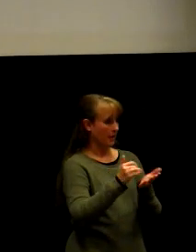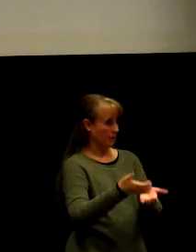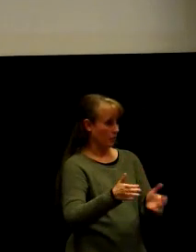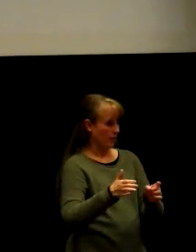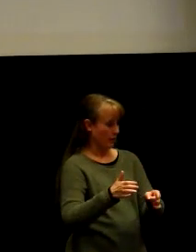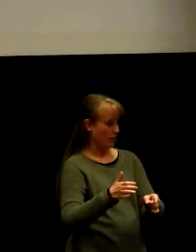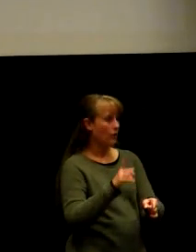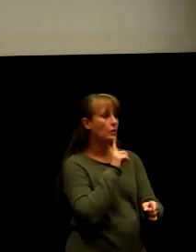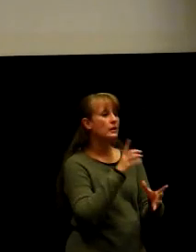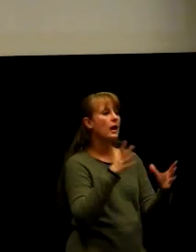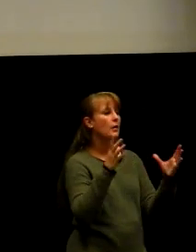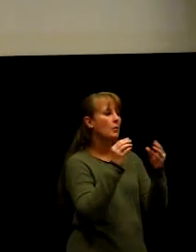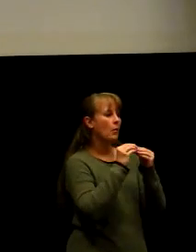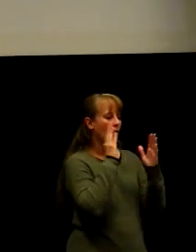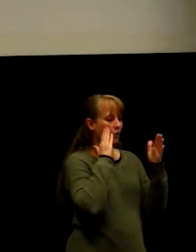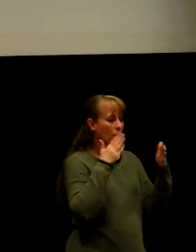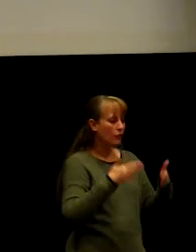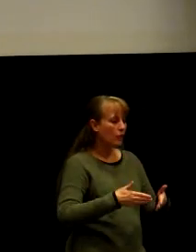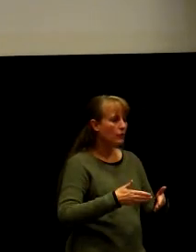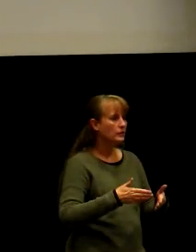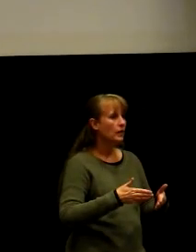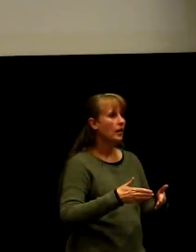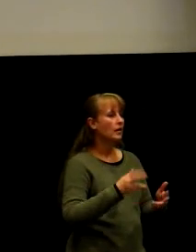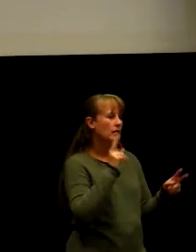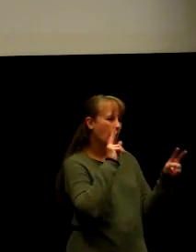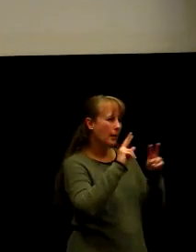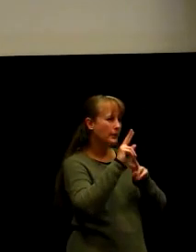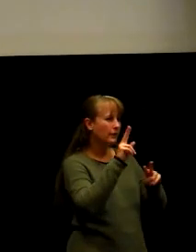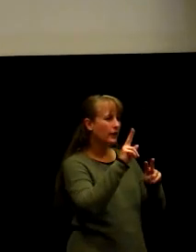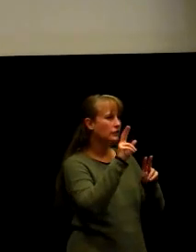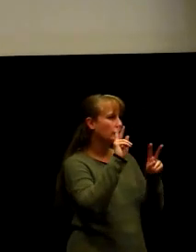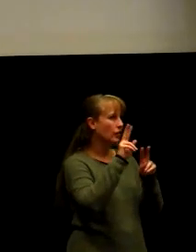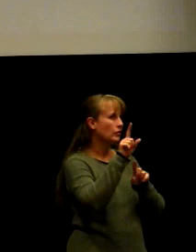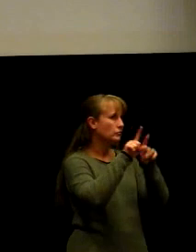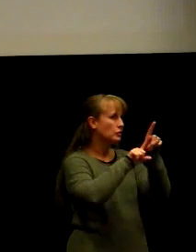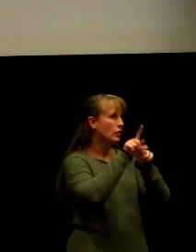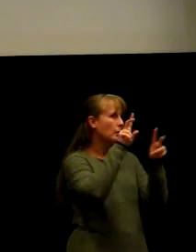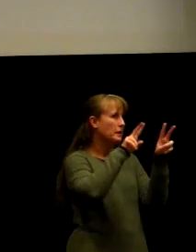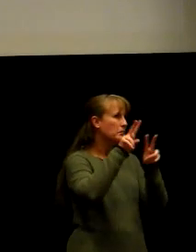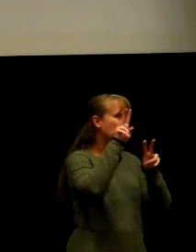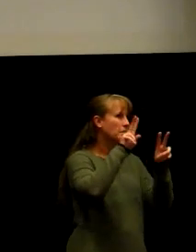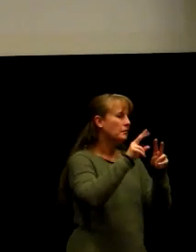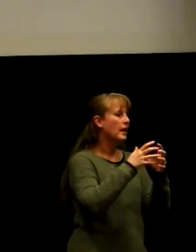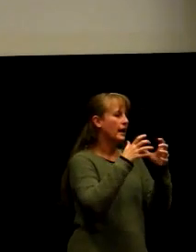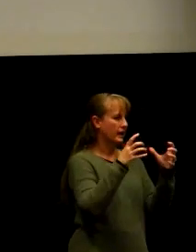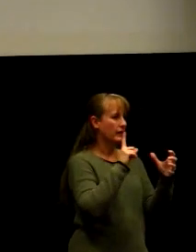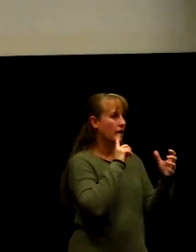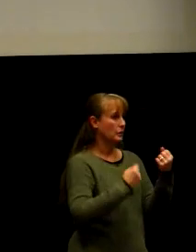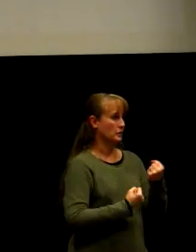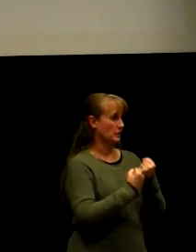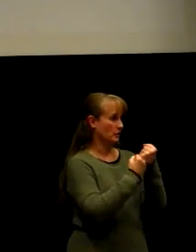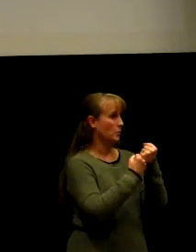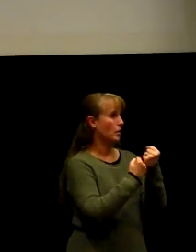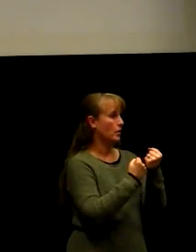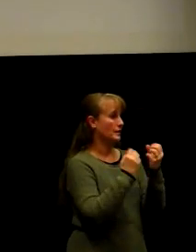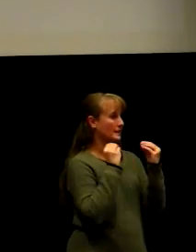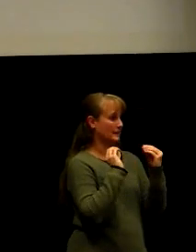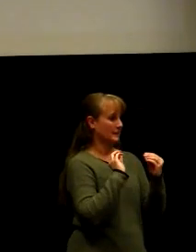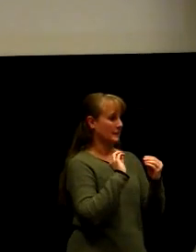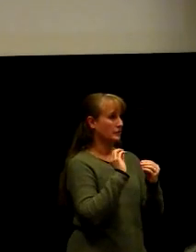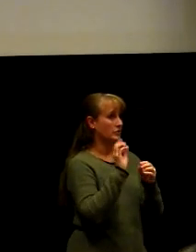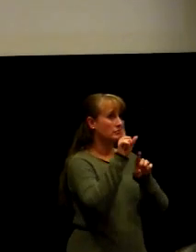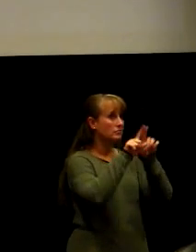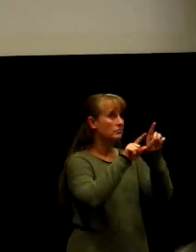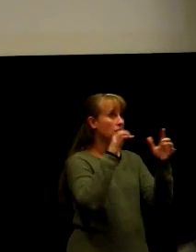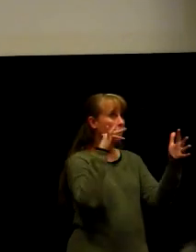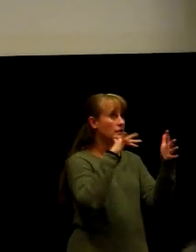was much more invested in observational astronomy and did a lot to forward our understanding of astronomy by